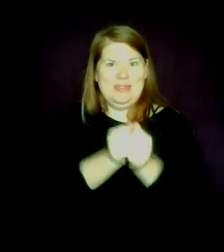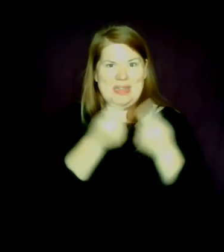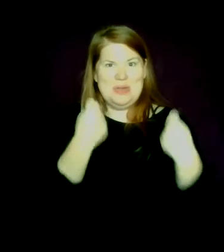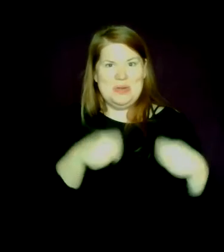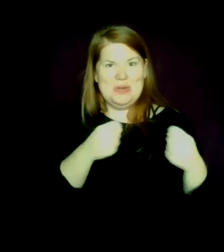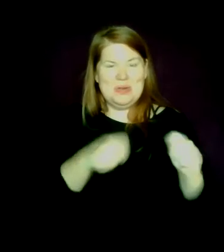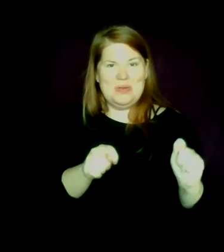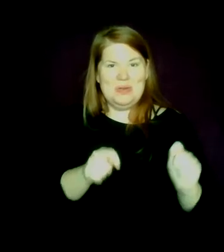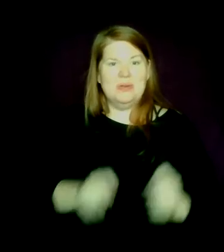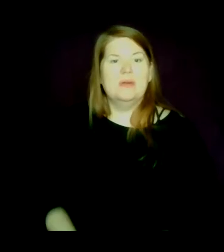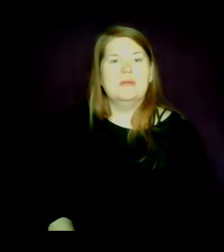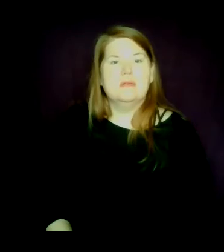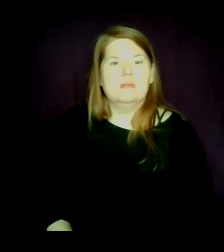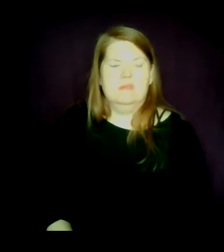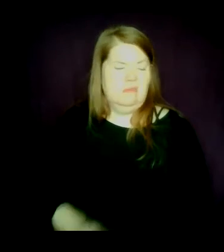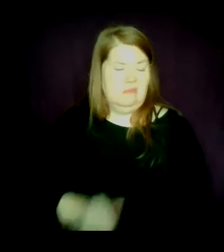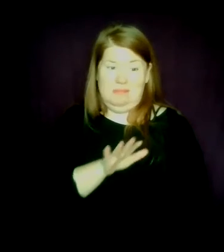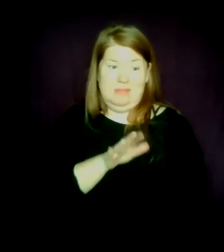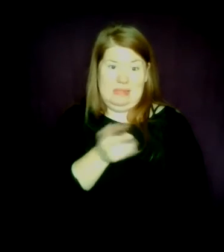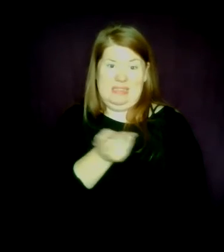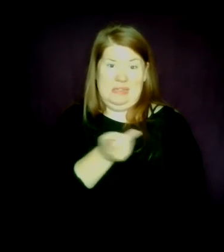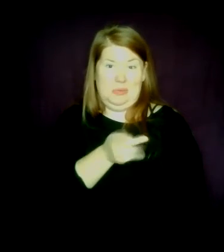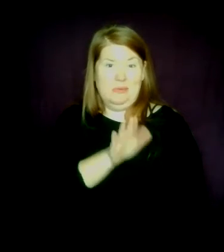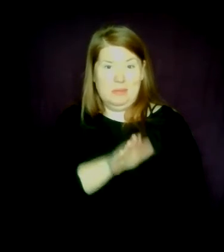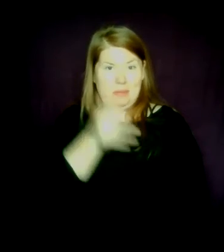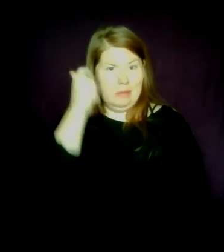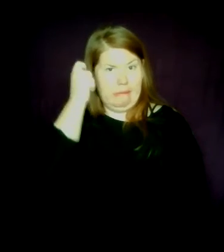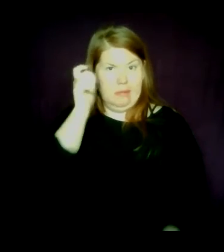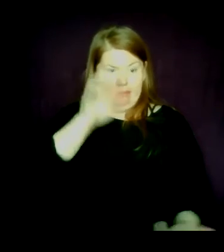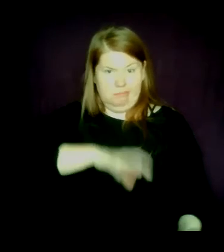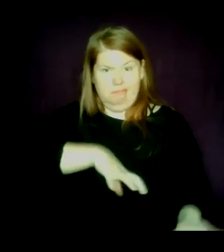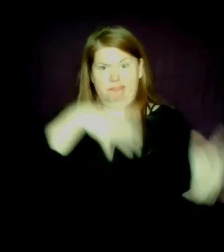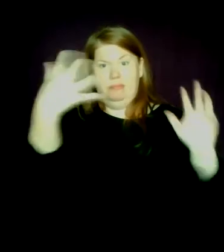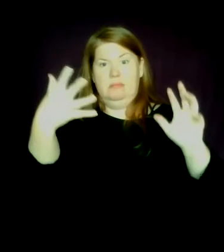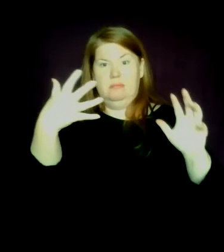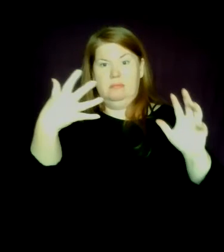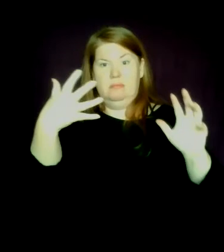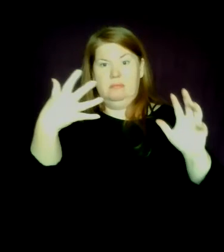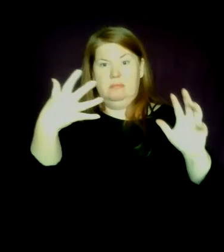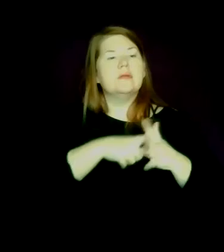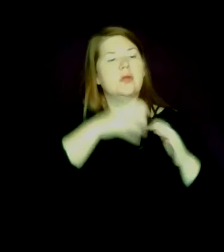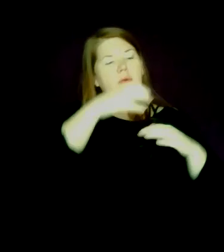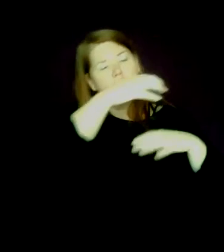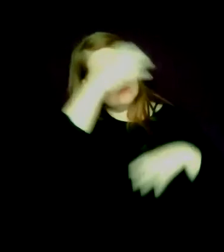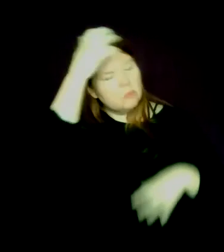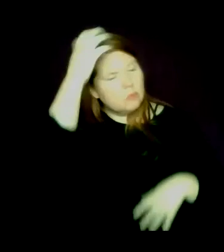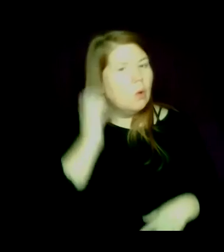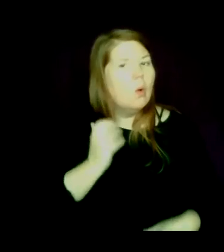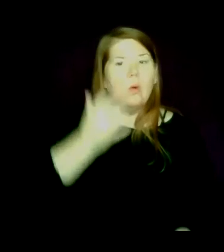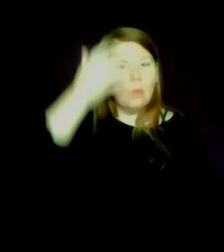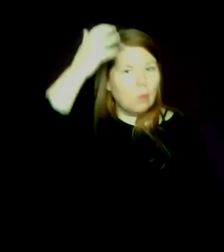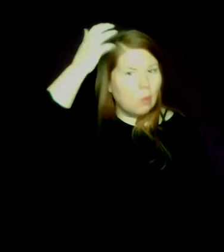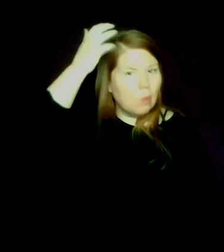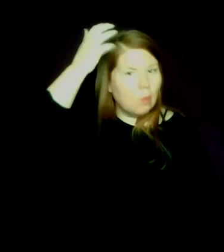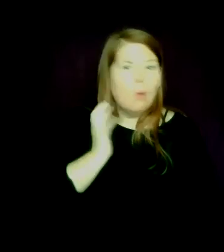Their hair looks a mess. I take my afro comb and work on Stacy's hair until it's nice and full.